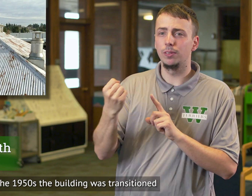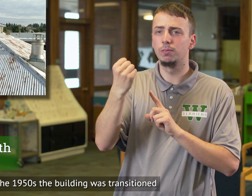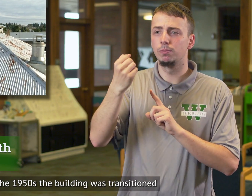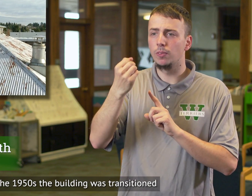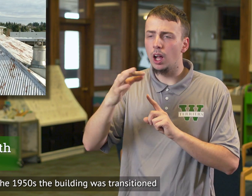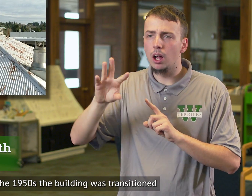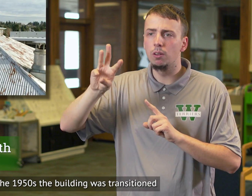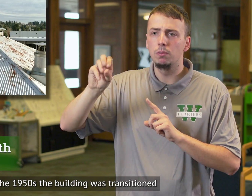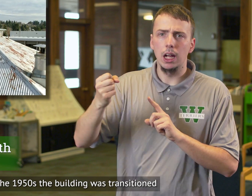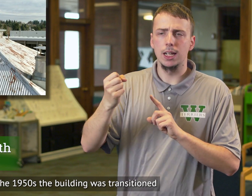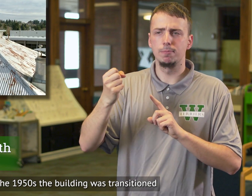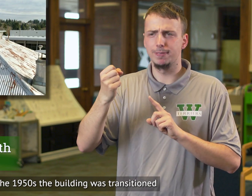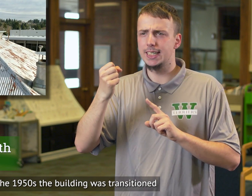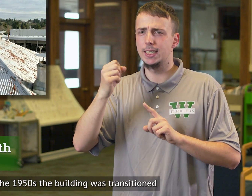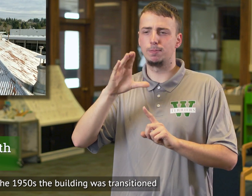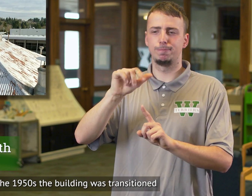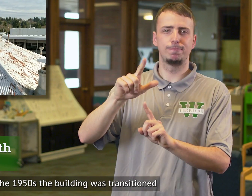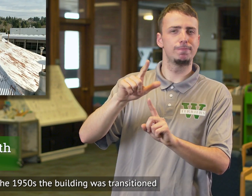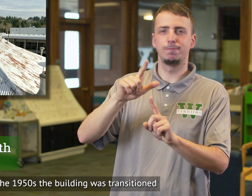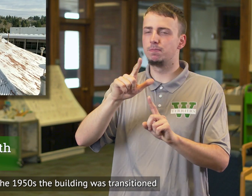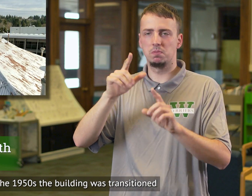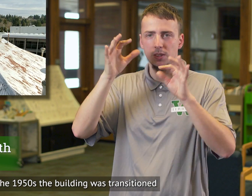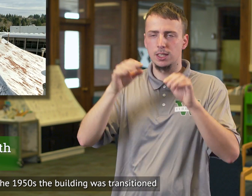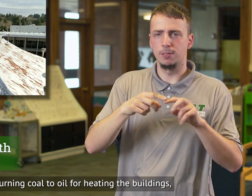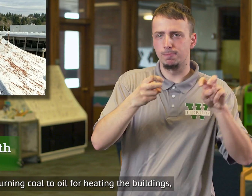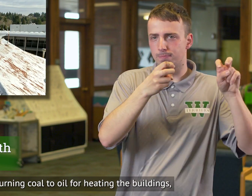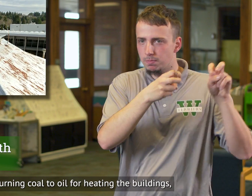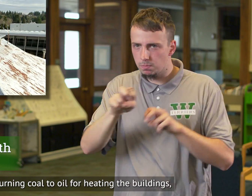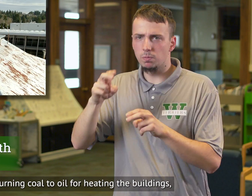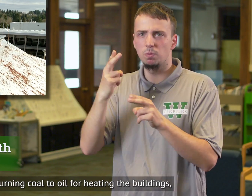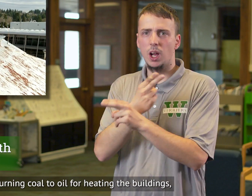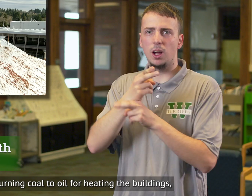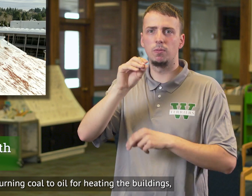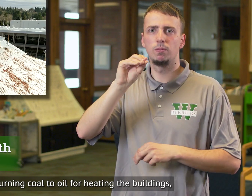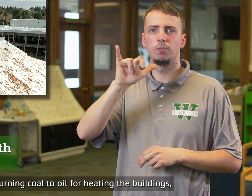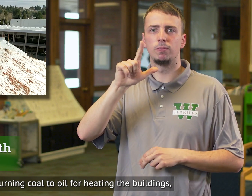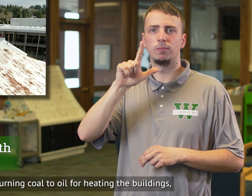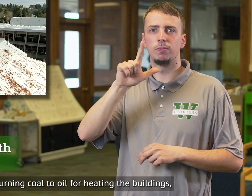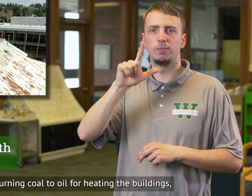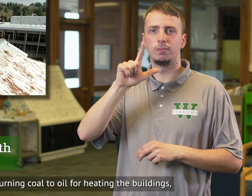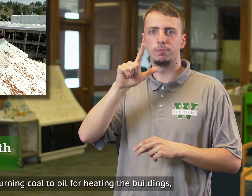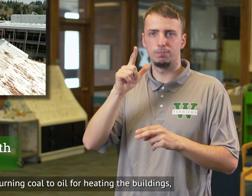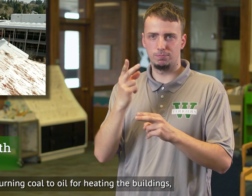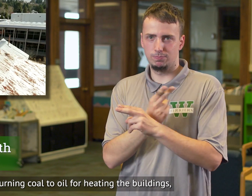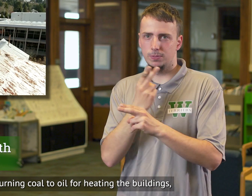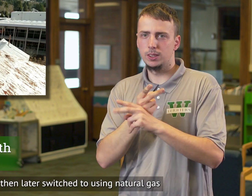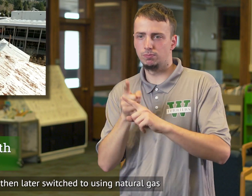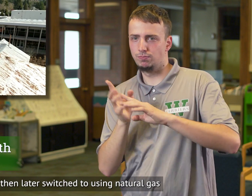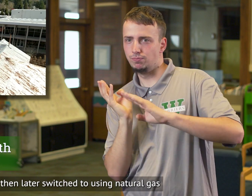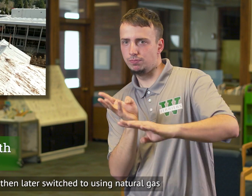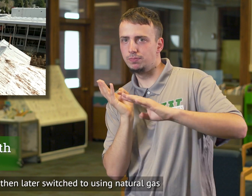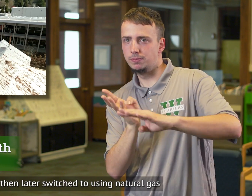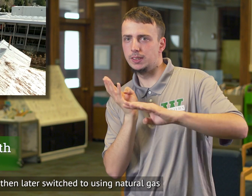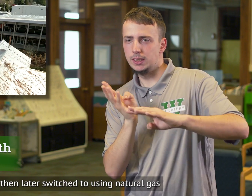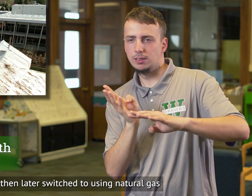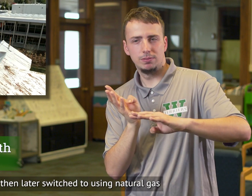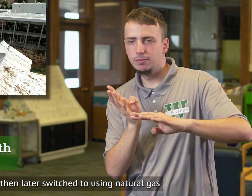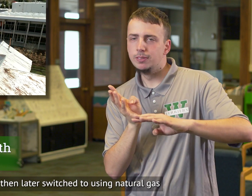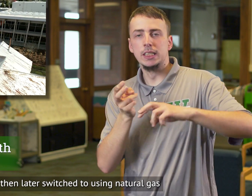In the 1950s, the building was transitioned from burning coal to oil for heating the buildings, and then later switched